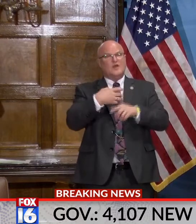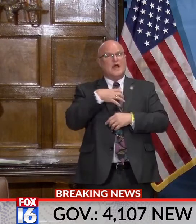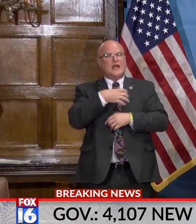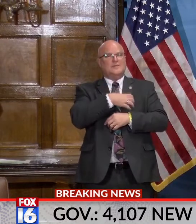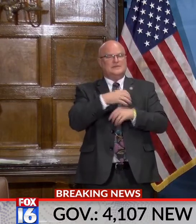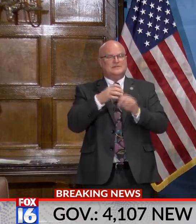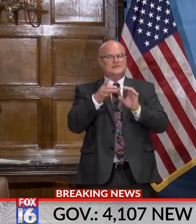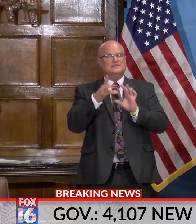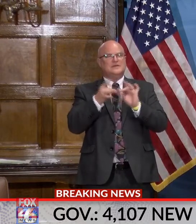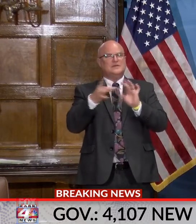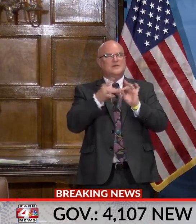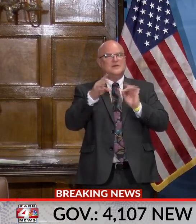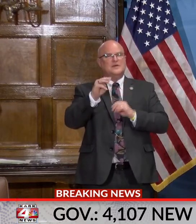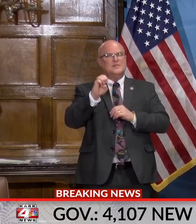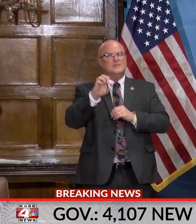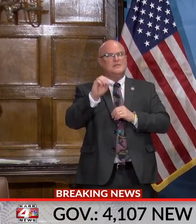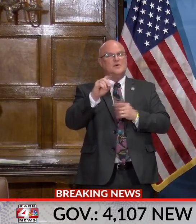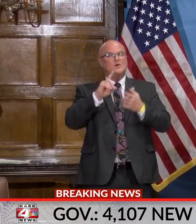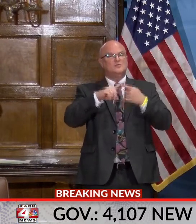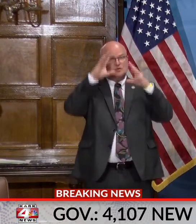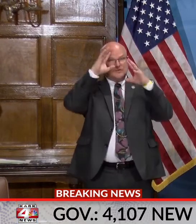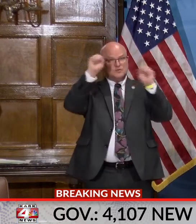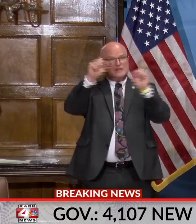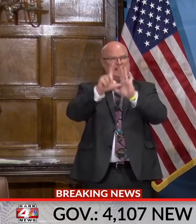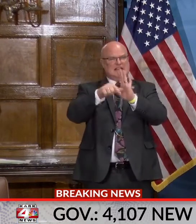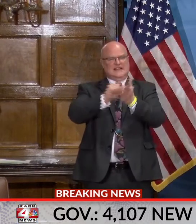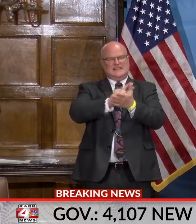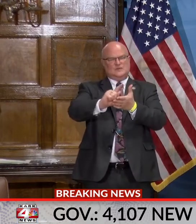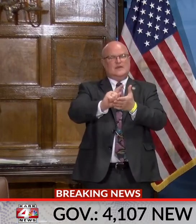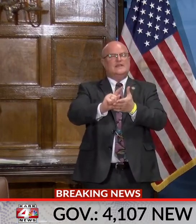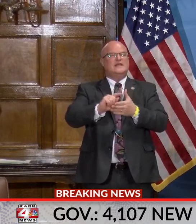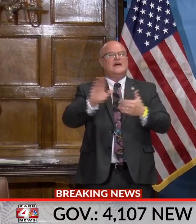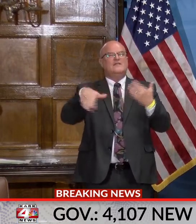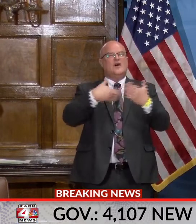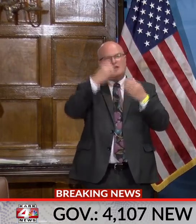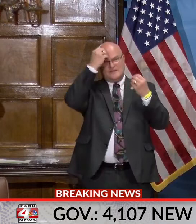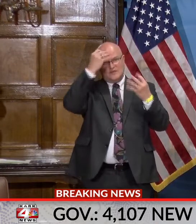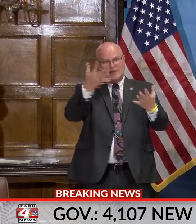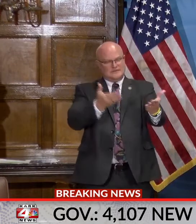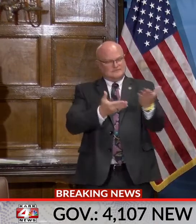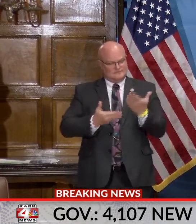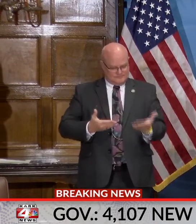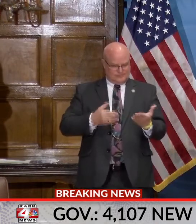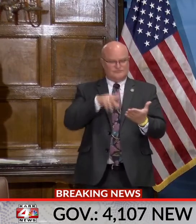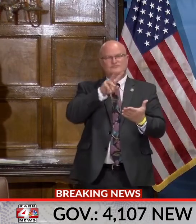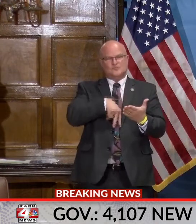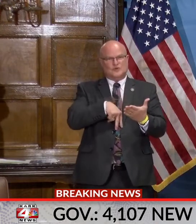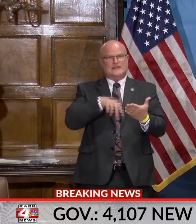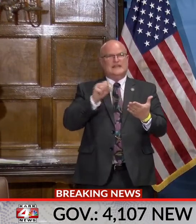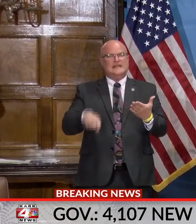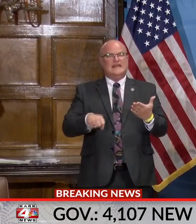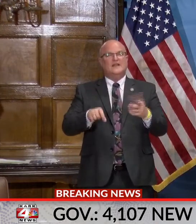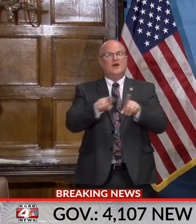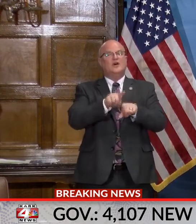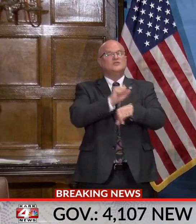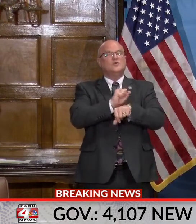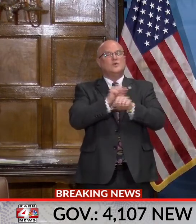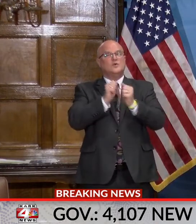to superintendents later this week so that they will have all the details on how to do that. We are also working with the Arkansas School